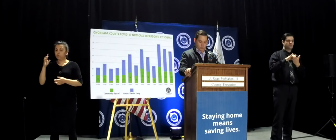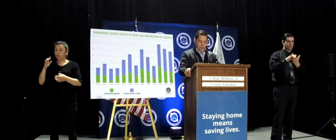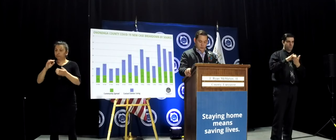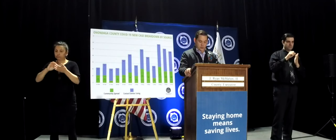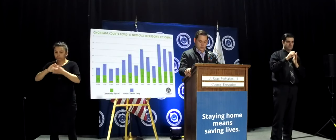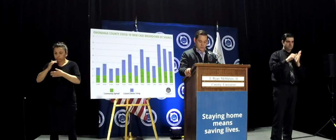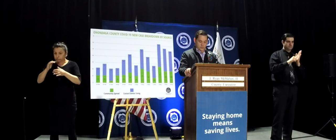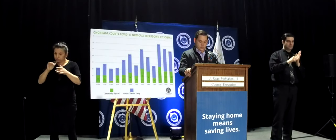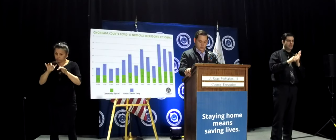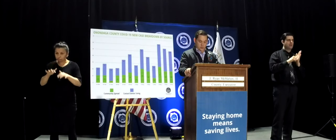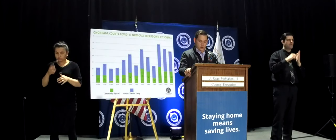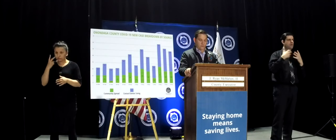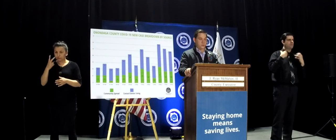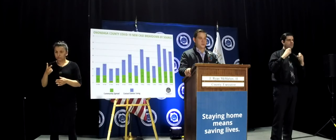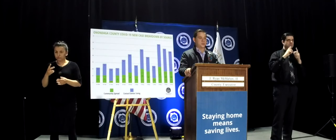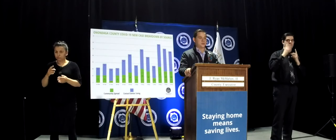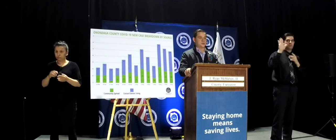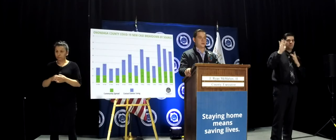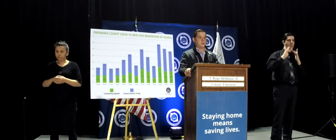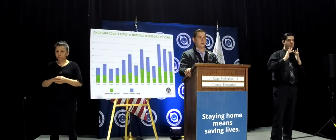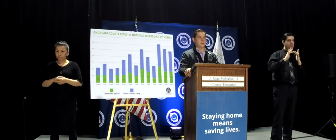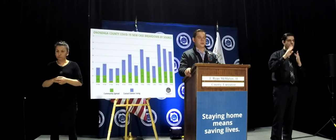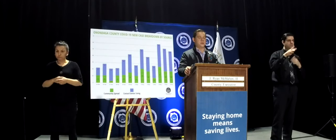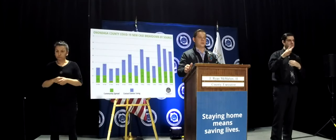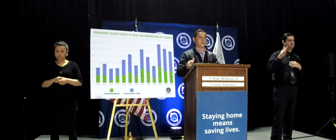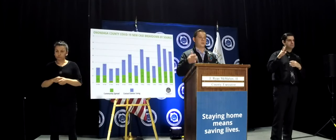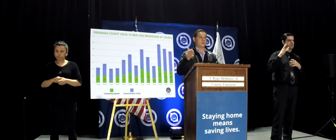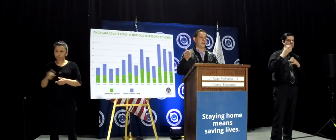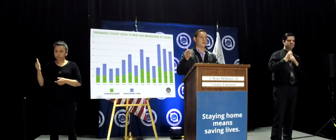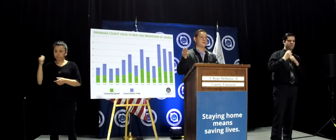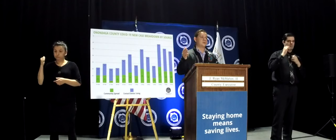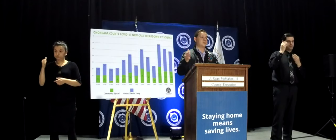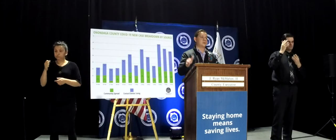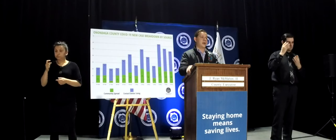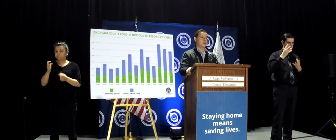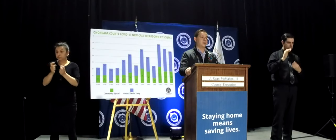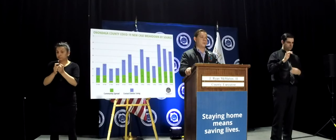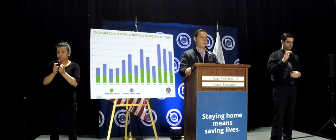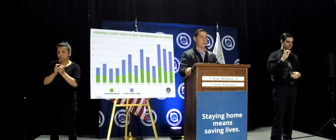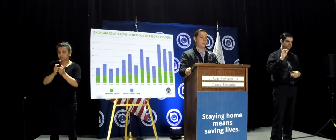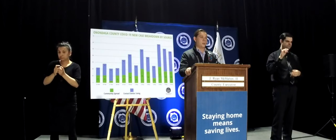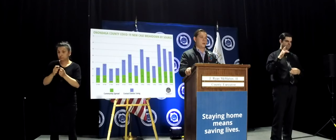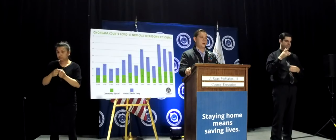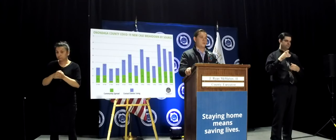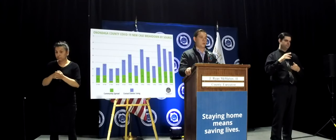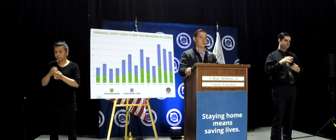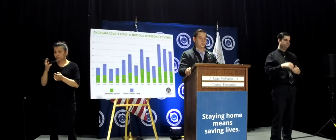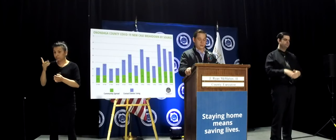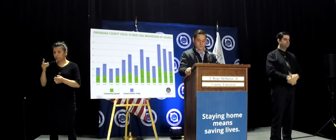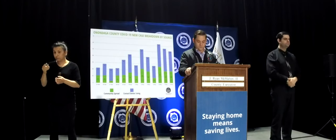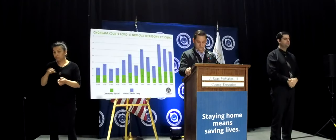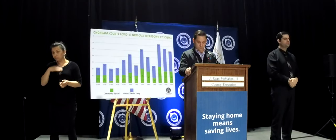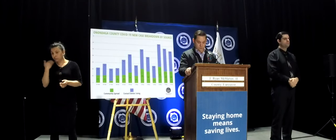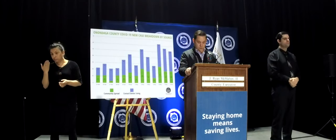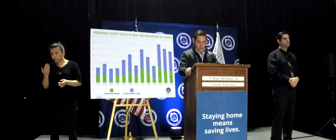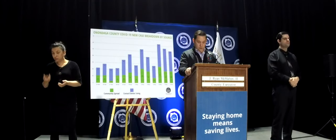To our point, our information yesterday about the increased number in deaths is accurate,